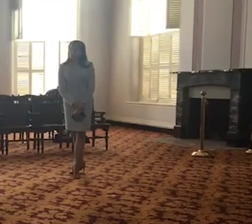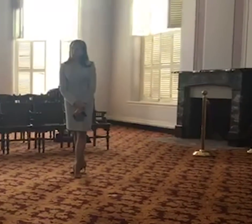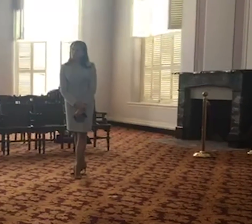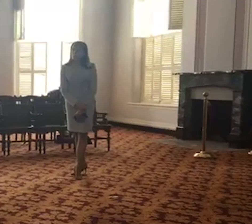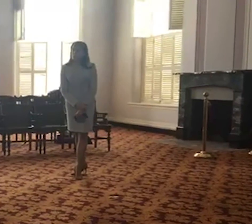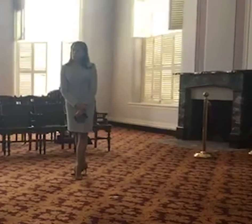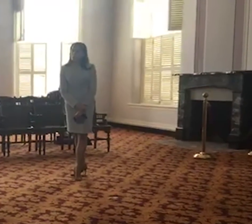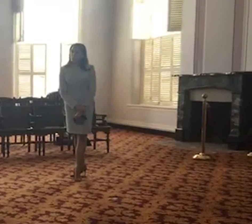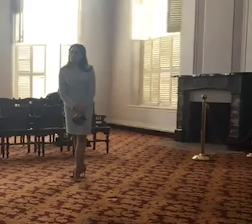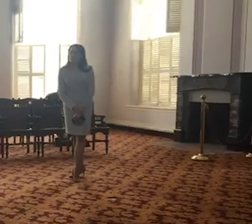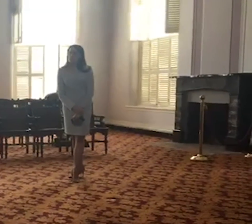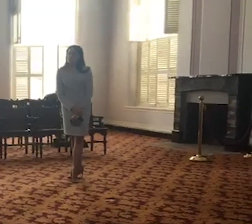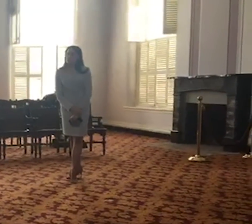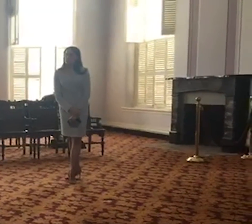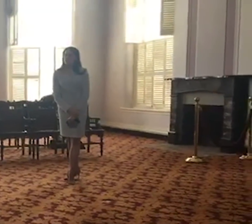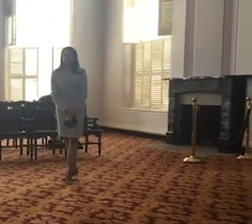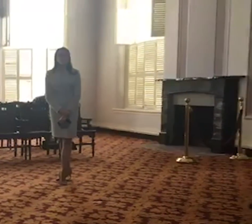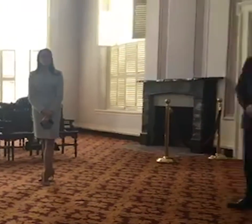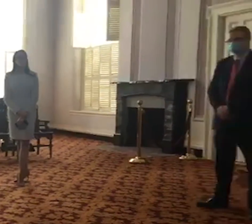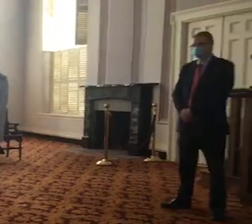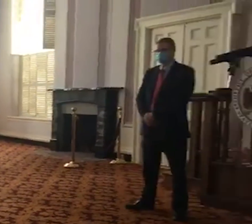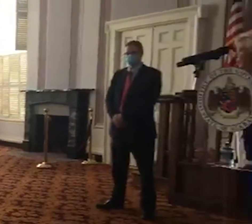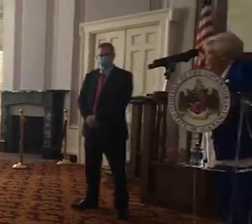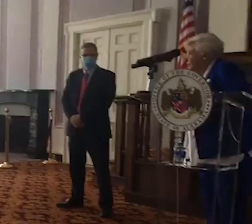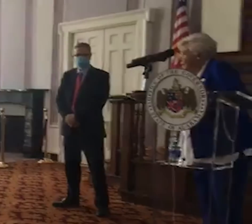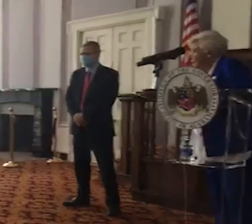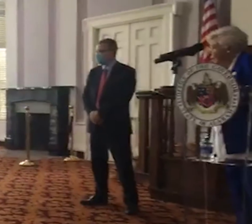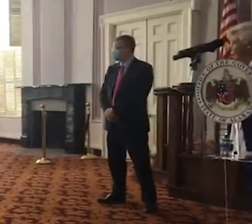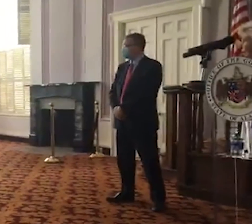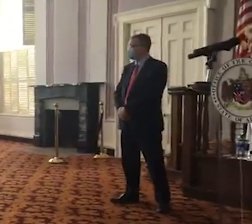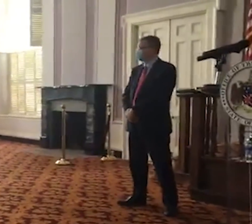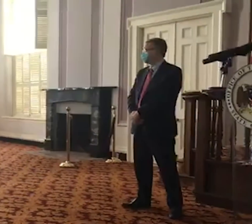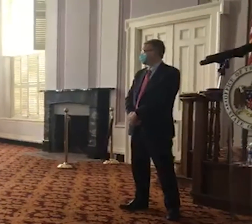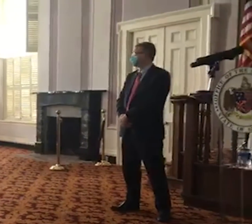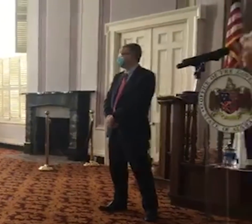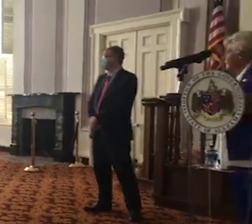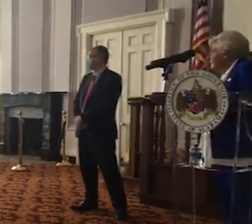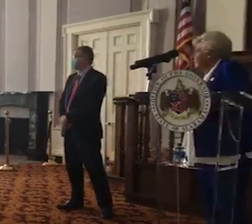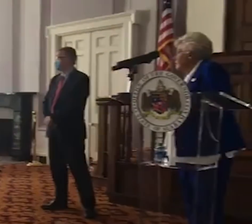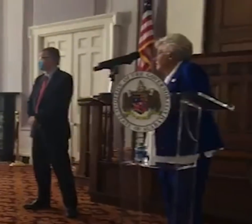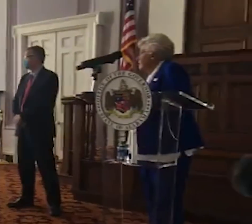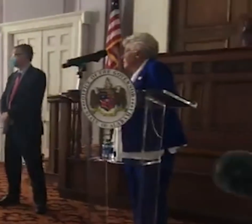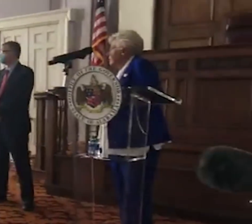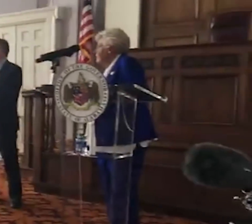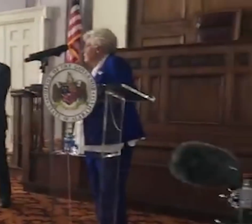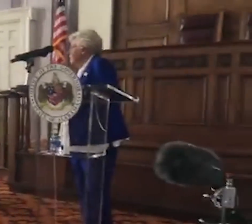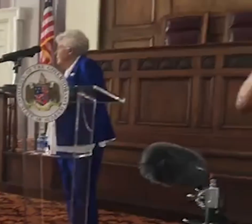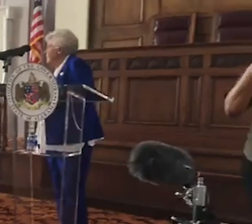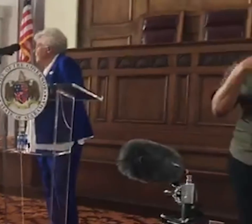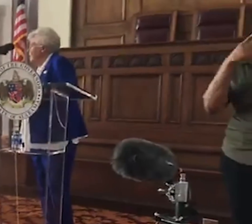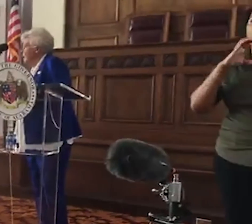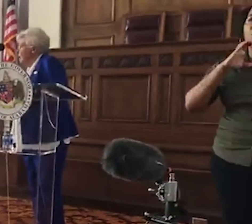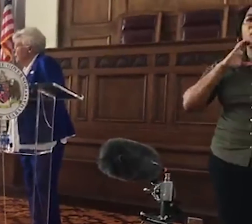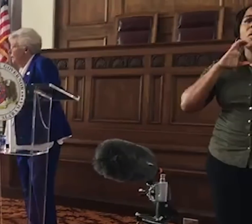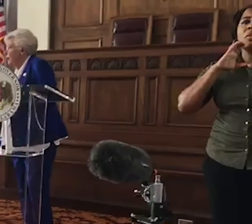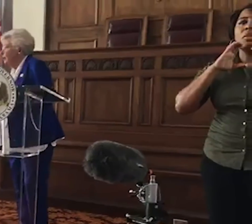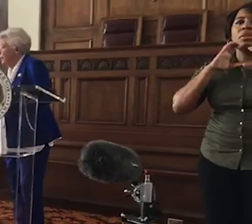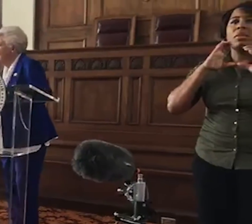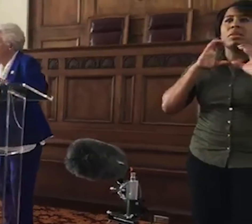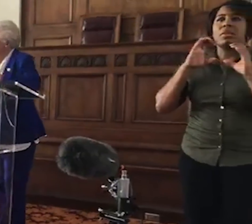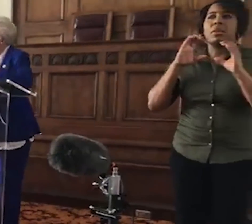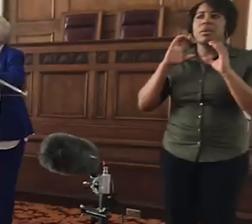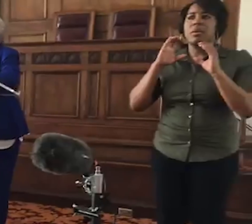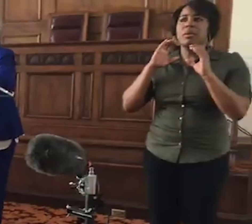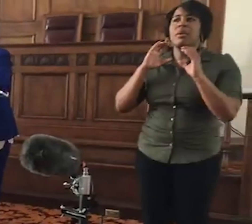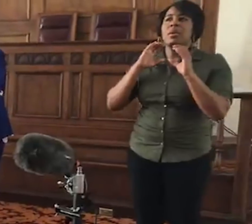the mask decision? I'm sorry? He's asking about conversations with Dr. Burks that will be happening later. Dr.